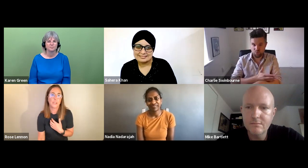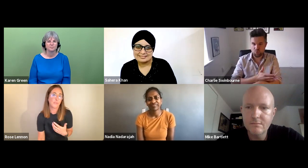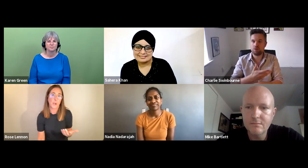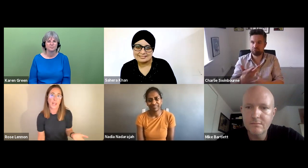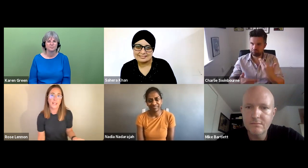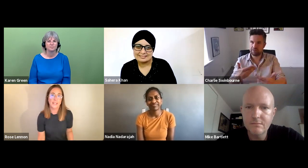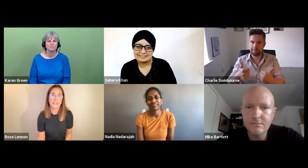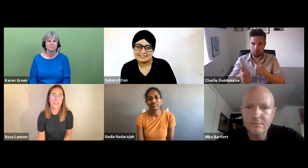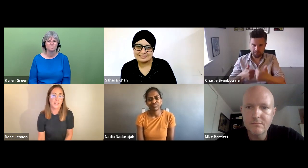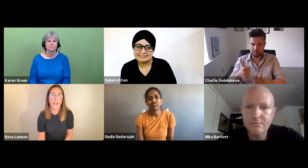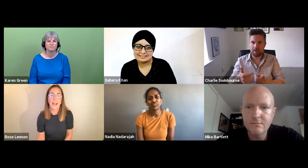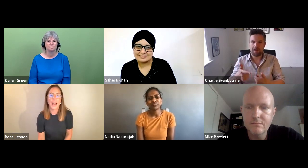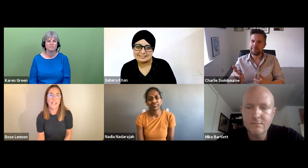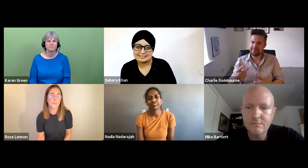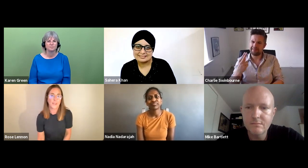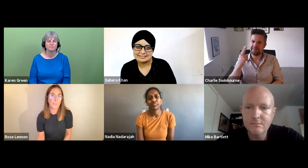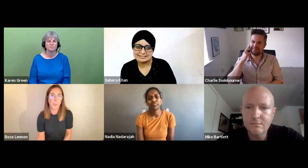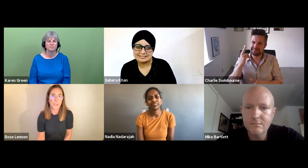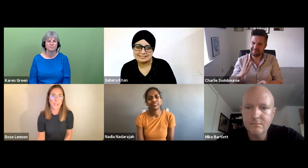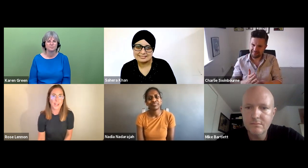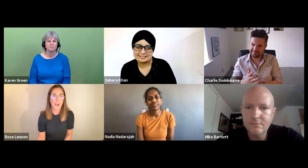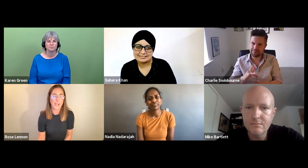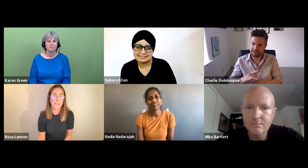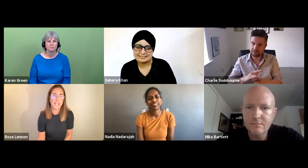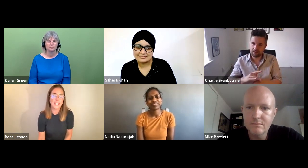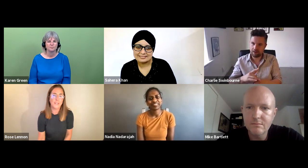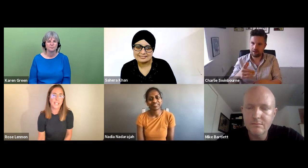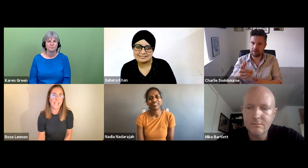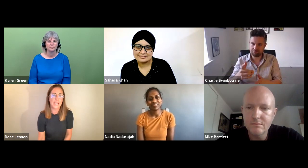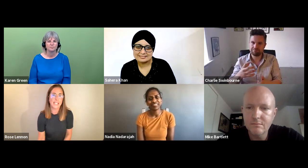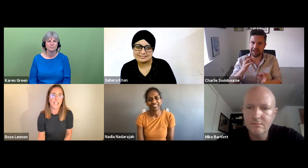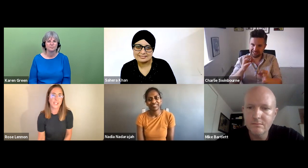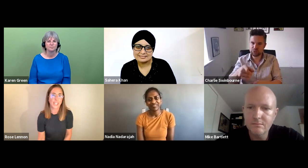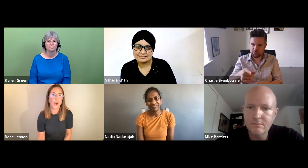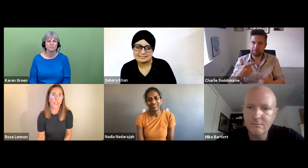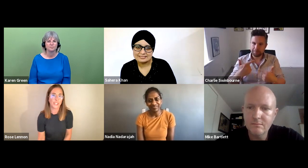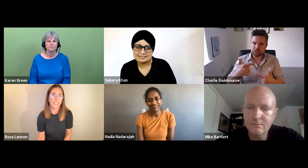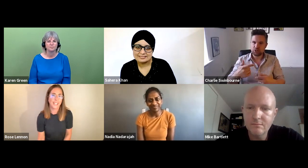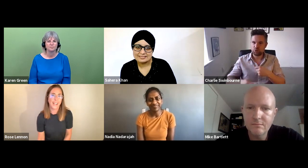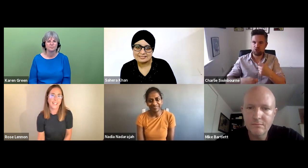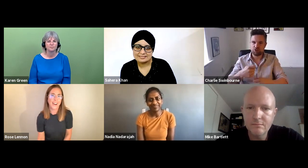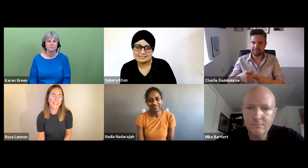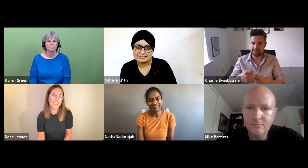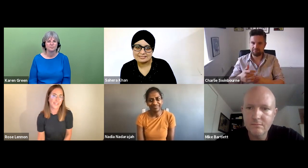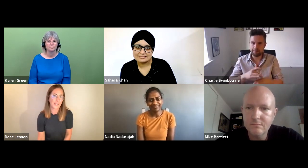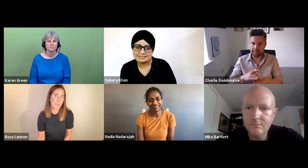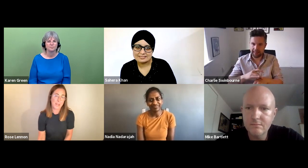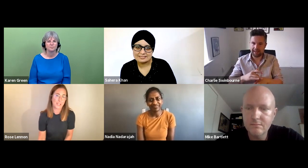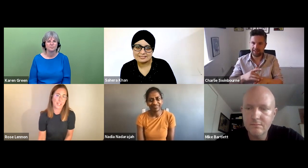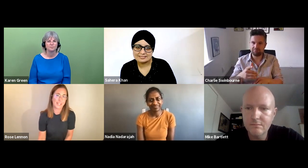You wrote that, and it was very popular at the time, and then definitely theatre took it on and asked for your permission